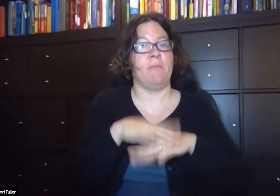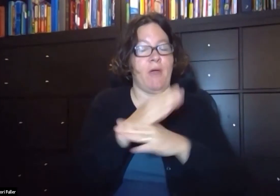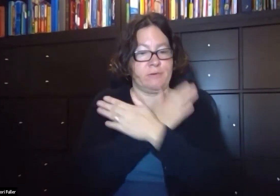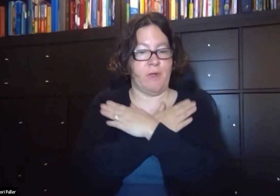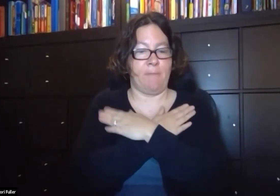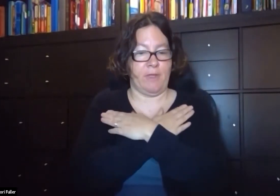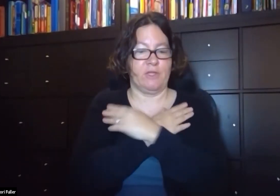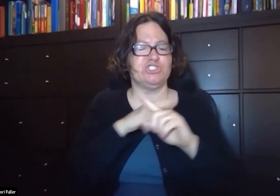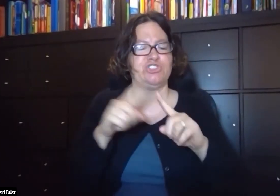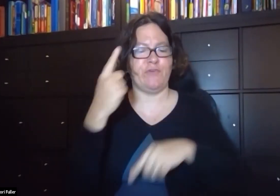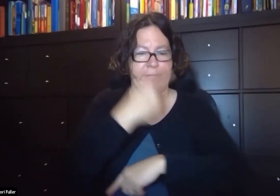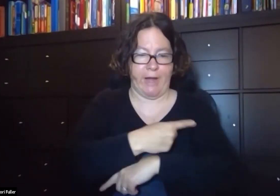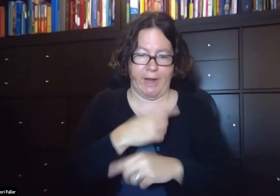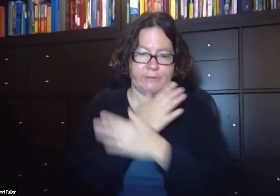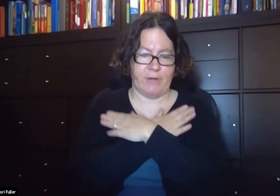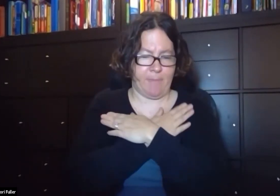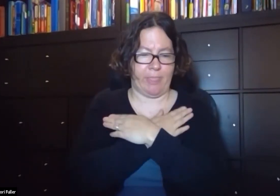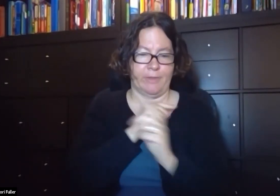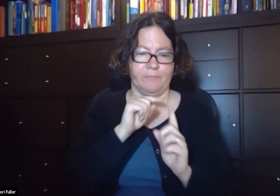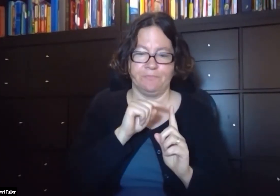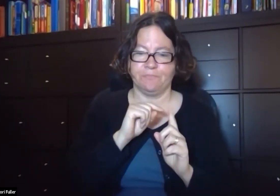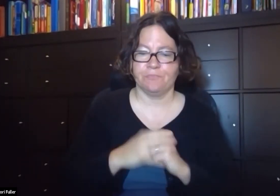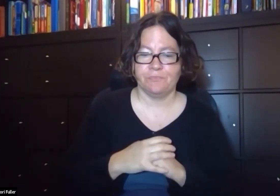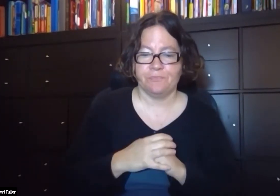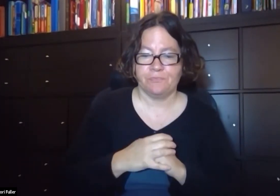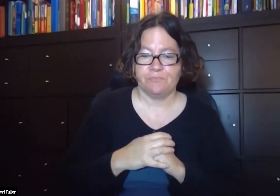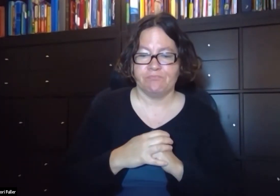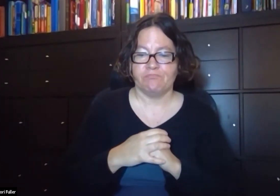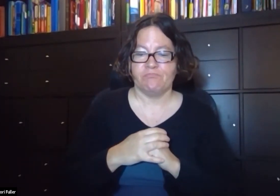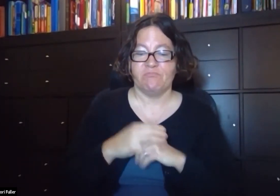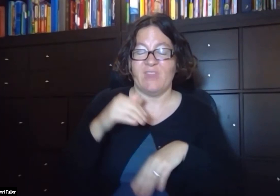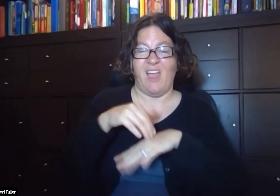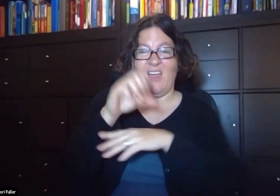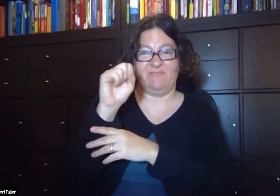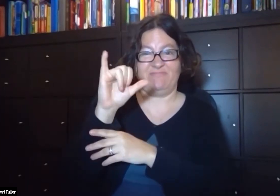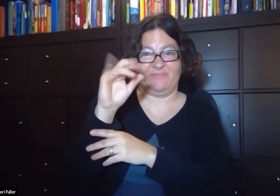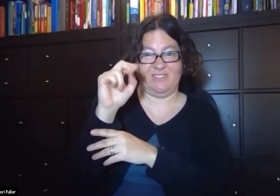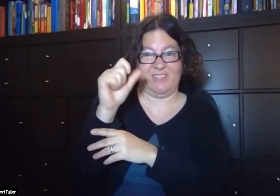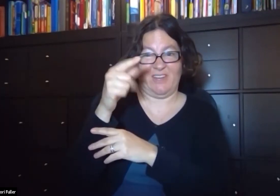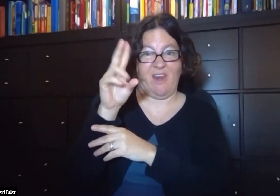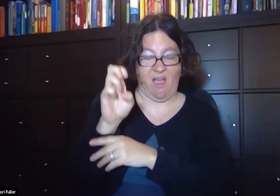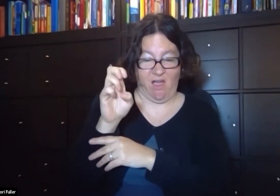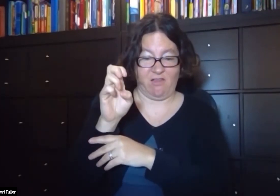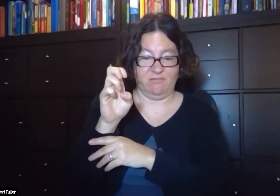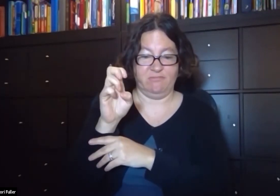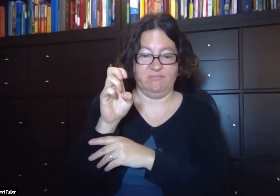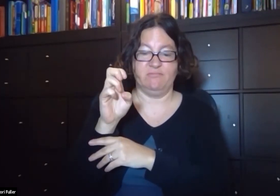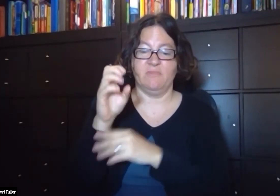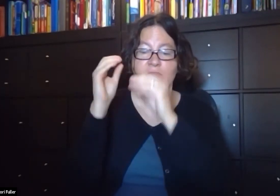And then Jesus also shared another parable about the Sabbath.